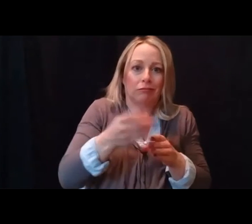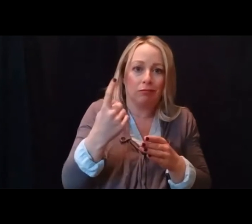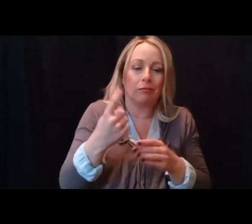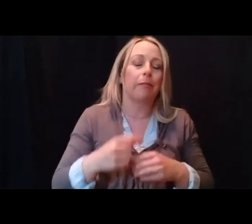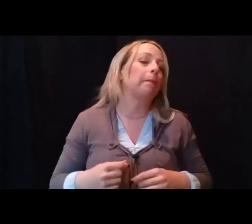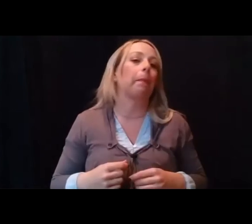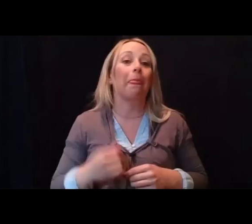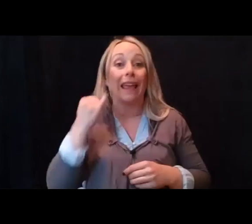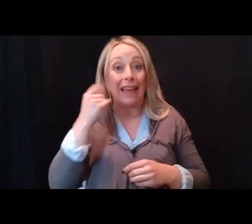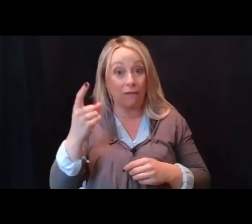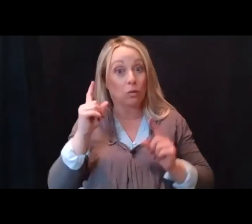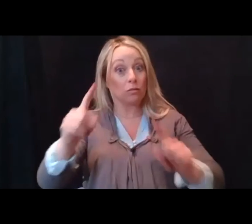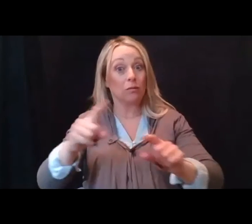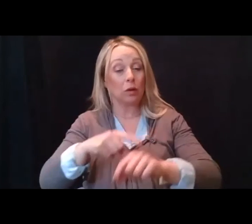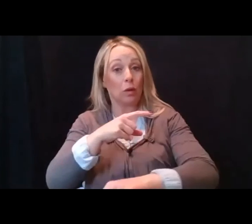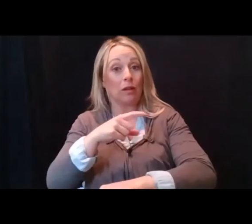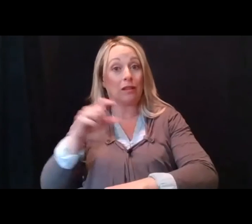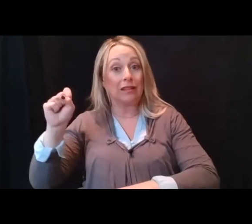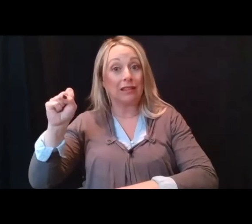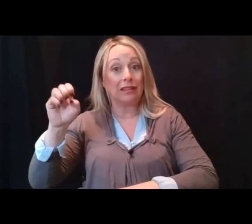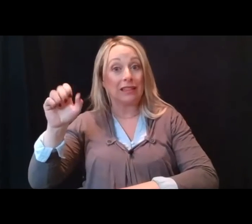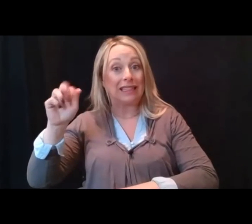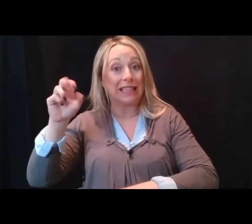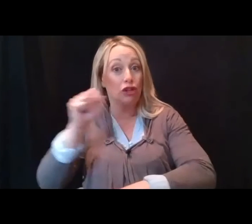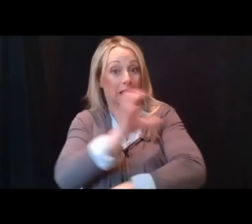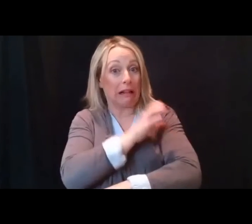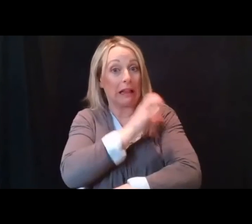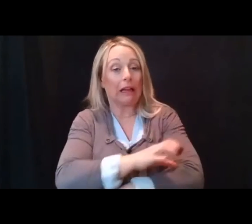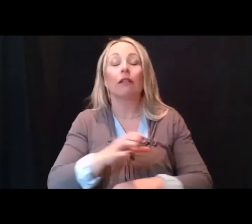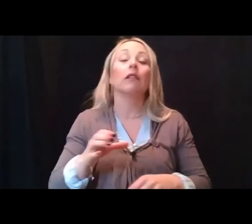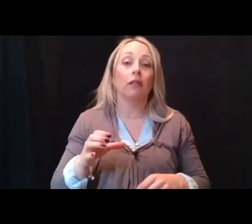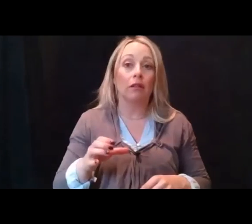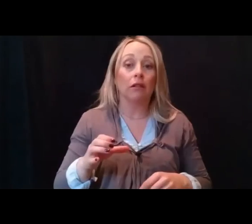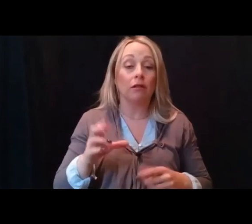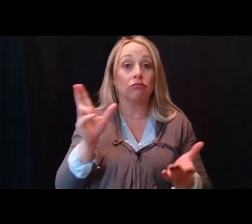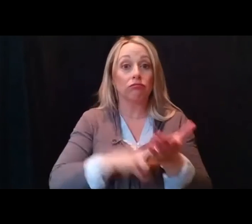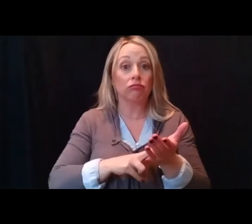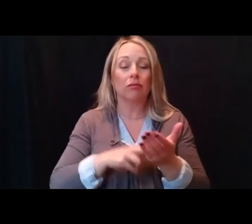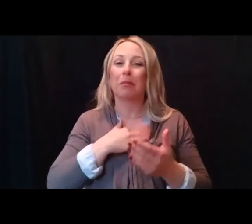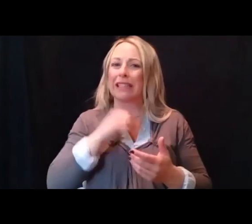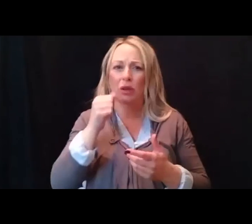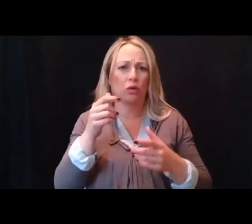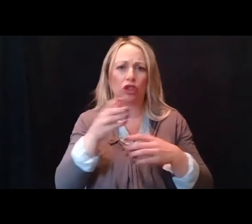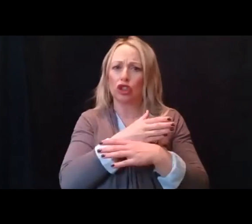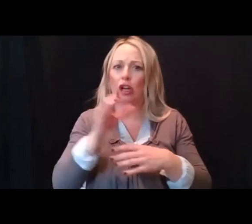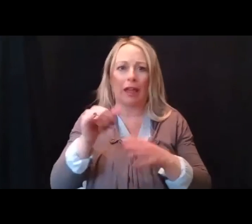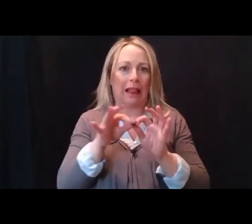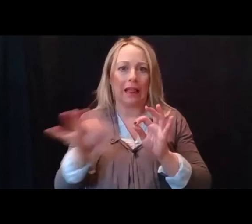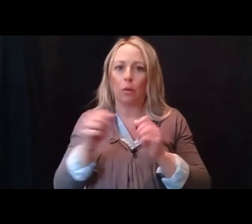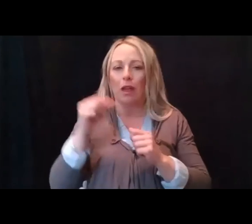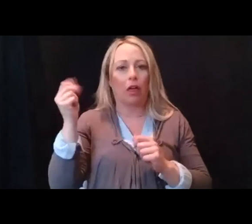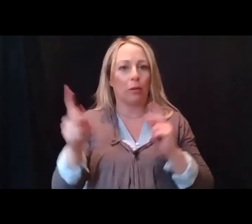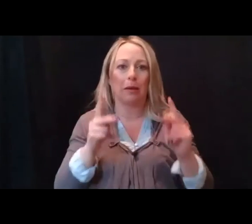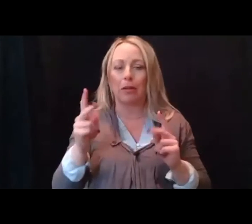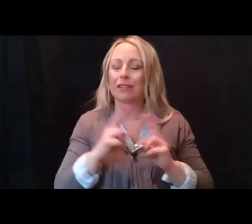Sears clinic and receive an email, sign up to schedule your second dose, please do not share this link with others. It is